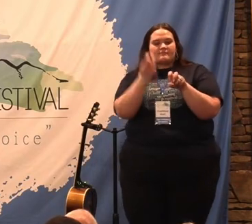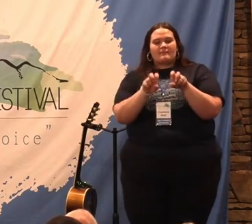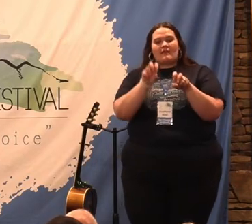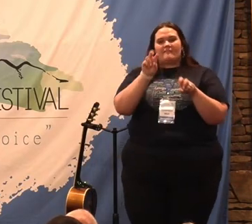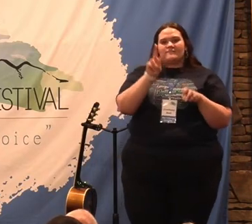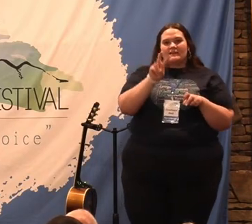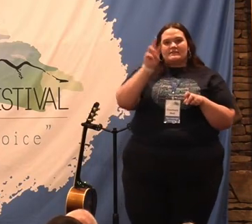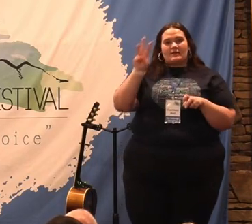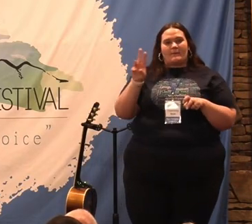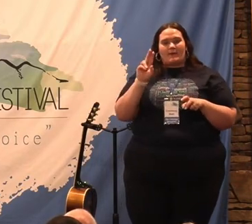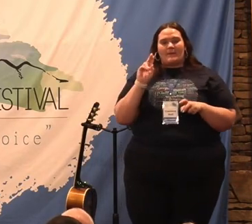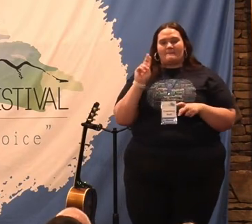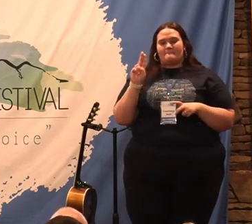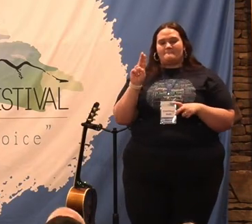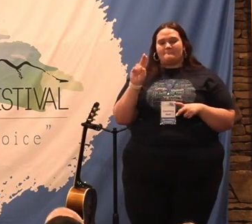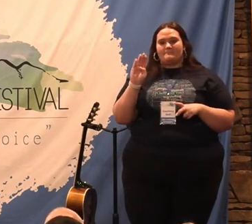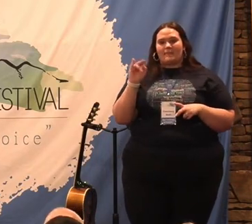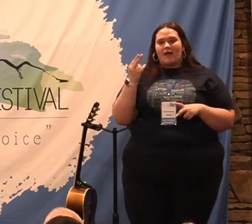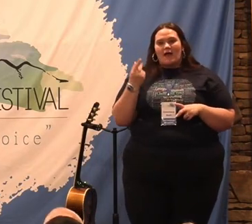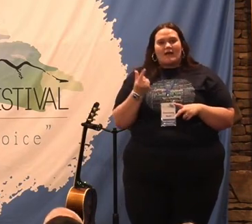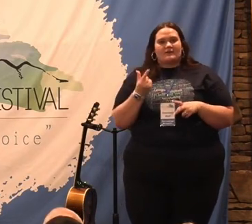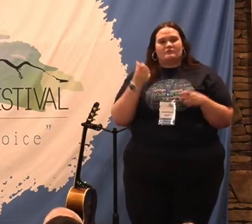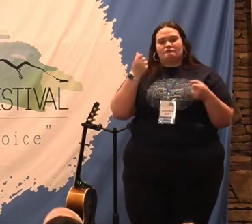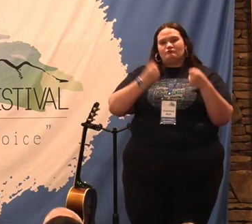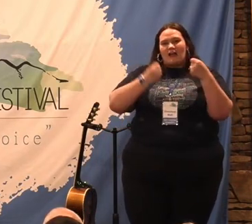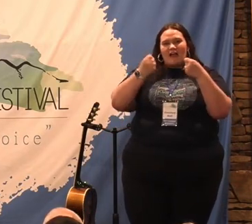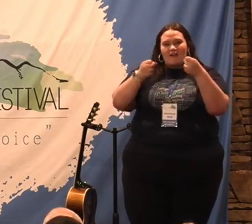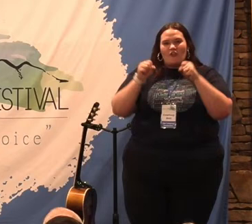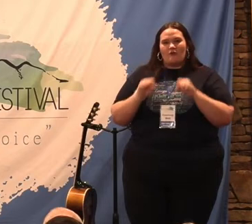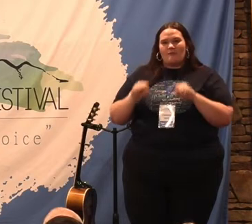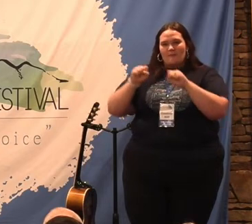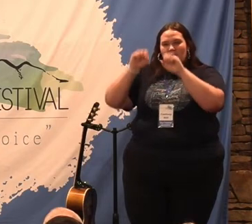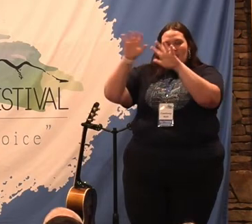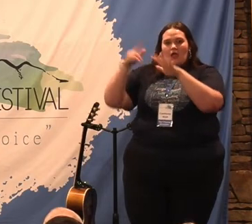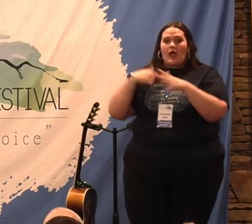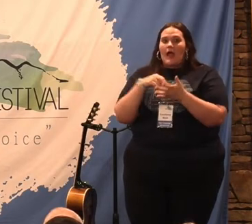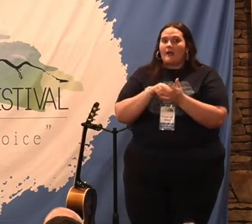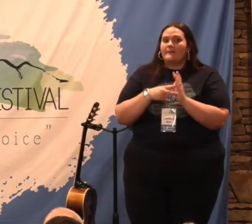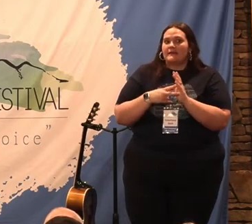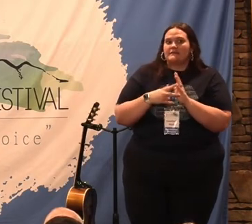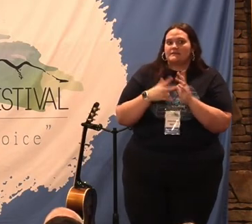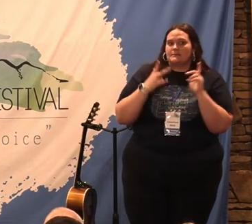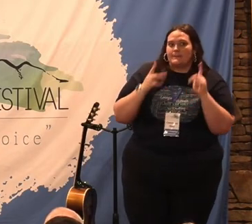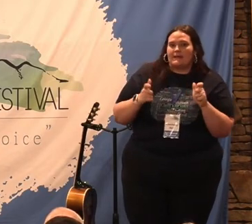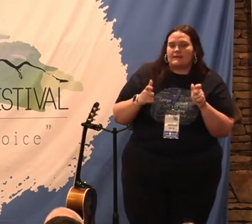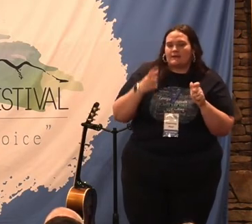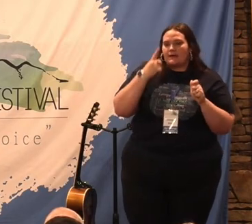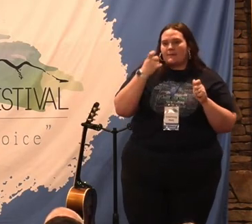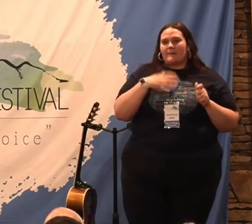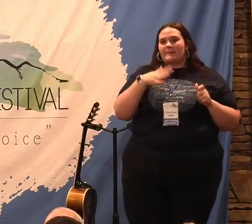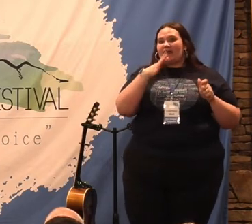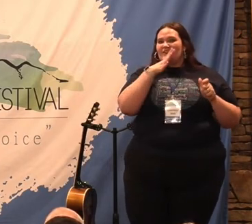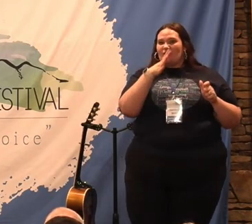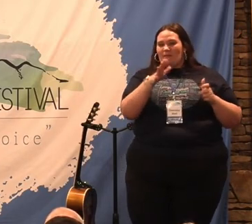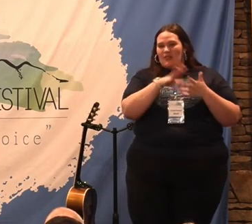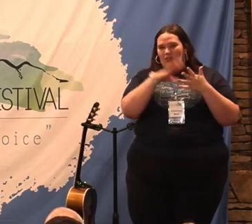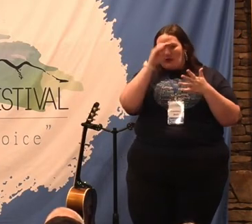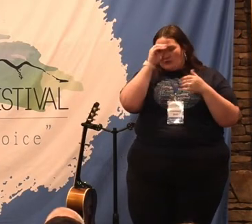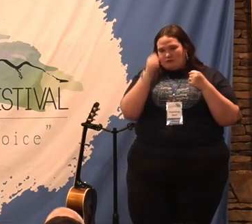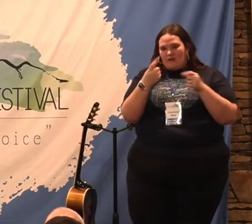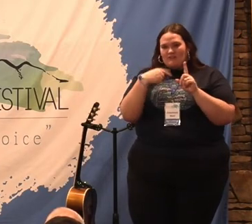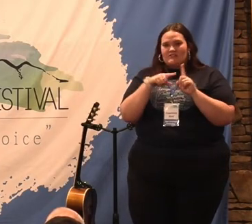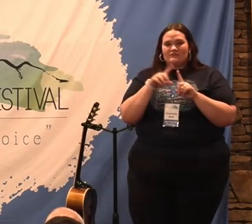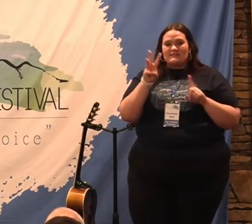and we are driving up to the Rocky Mountains, speeding up to the Rocky Mountains, and I do mean speeding. My grandma learned to drive when she was 60 years